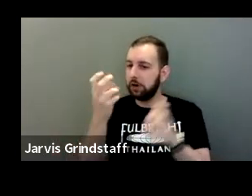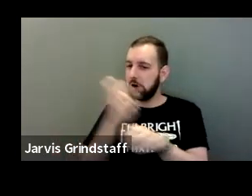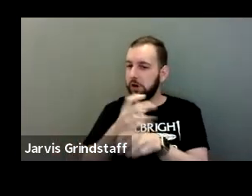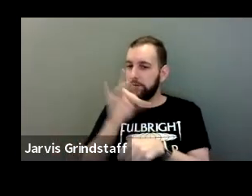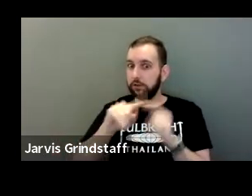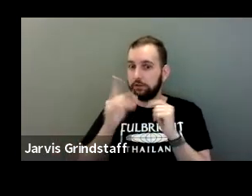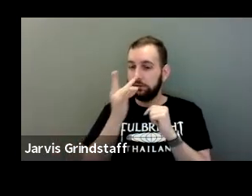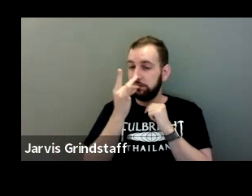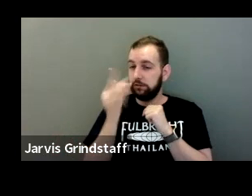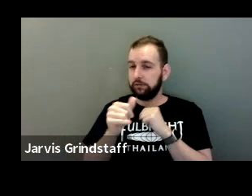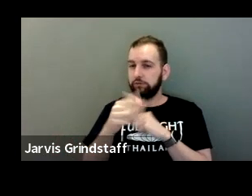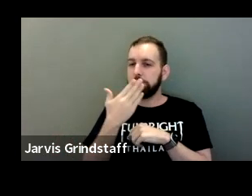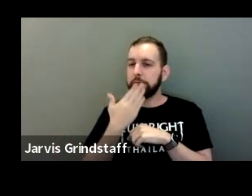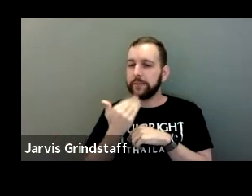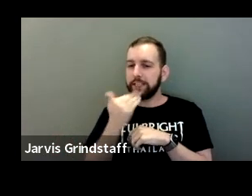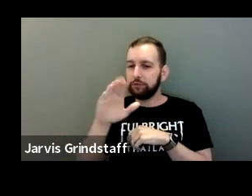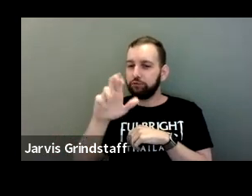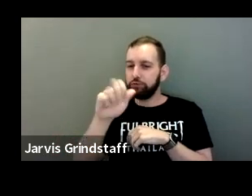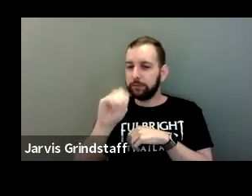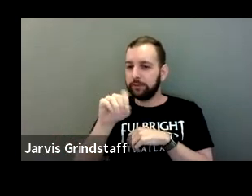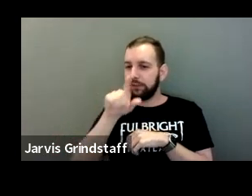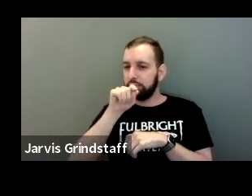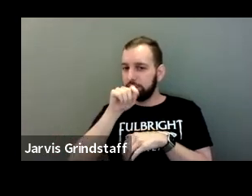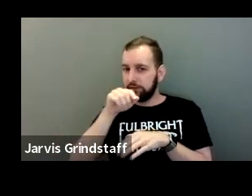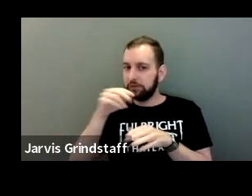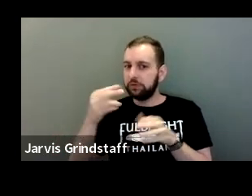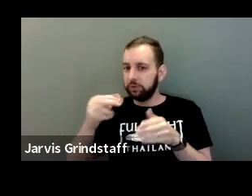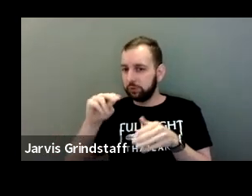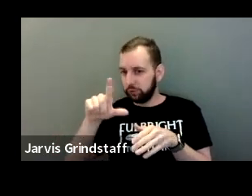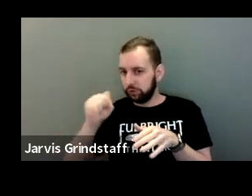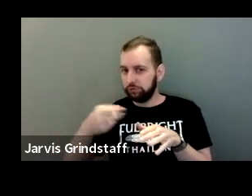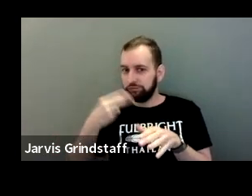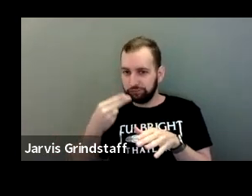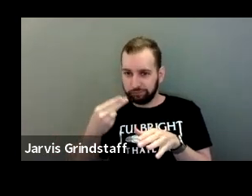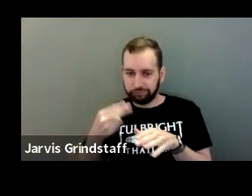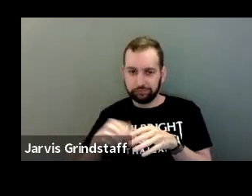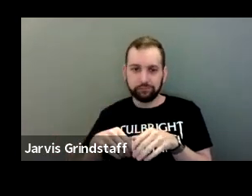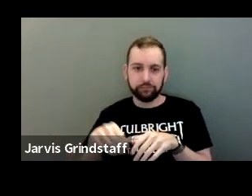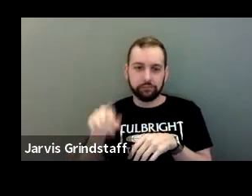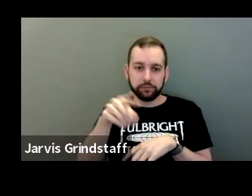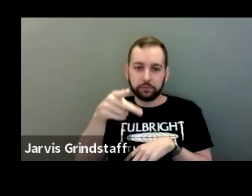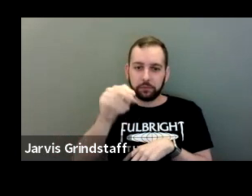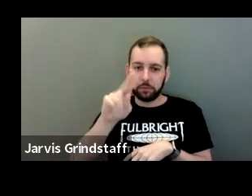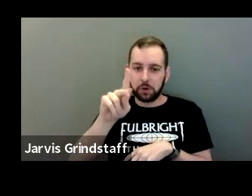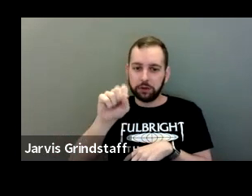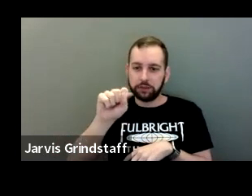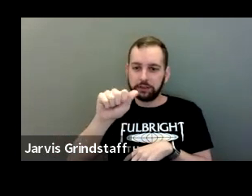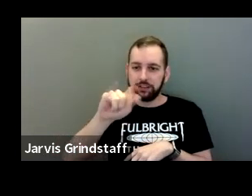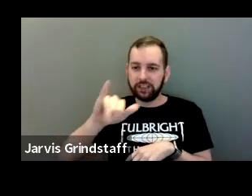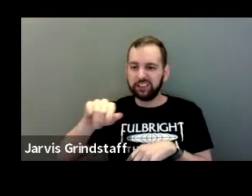chicken and noodle curry, khao soi. It is delicious. It's like sweet cream chicken and